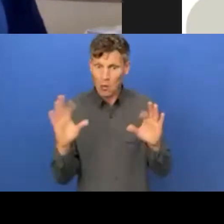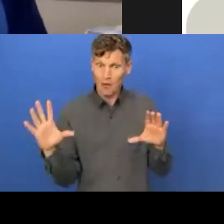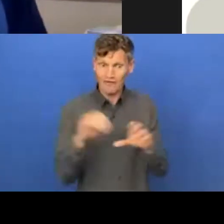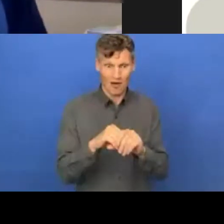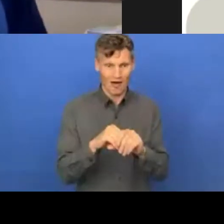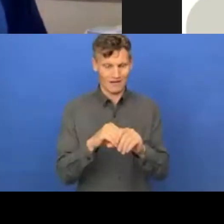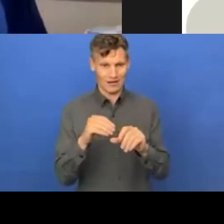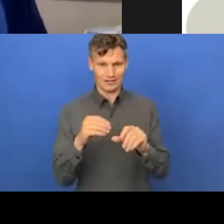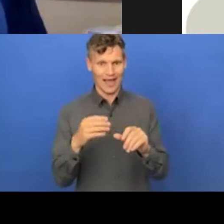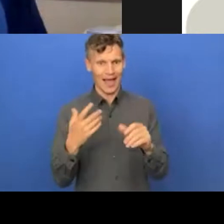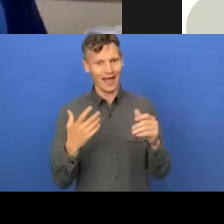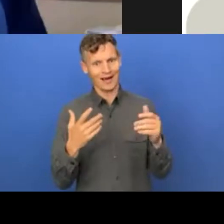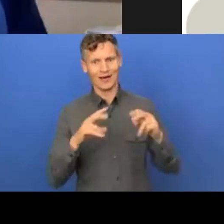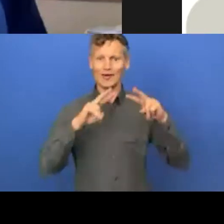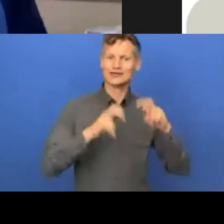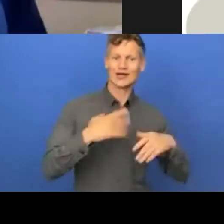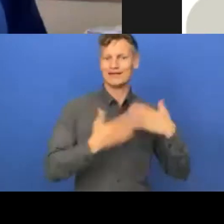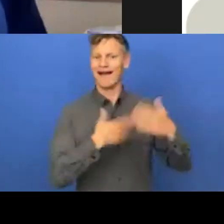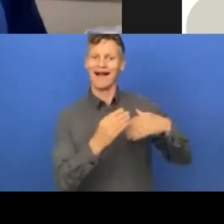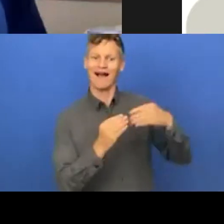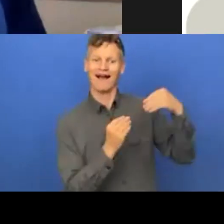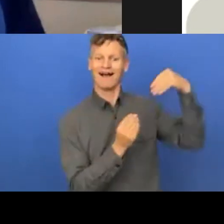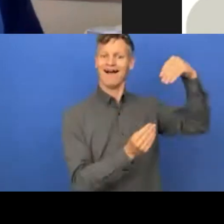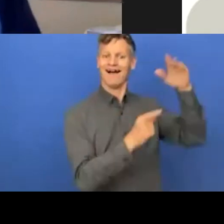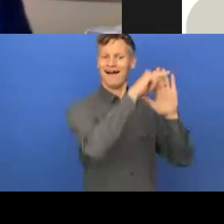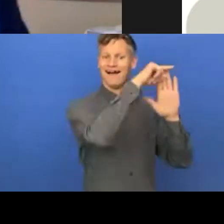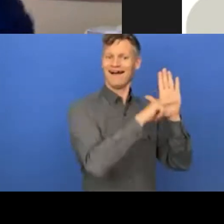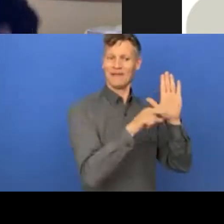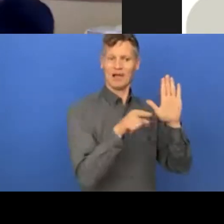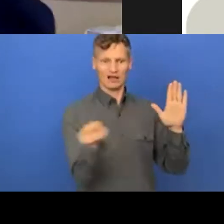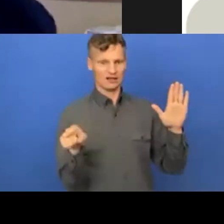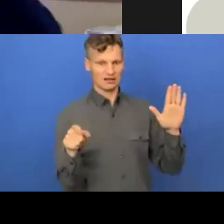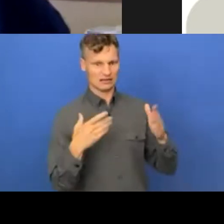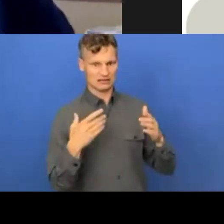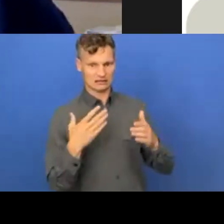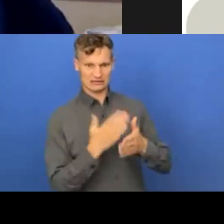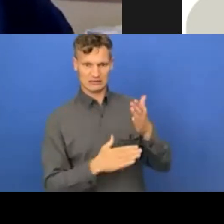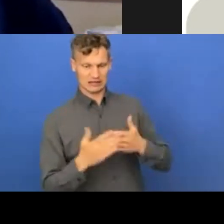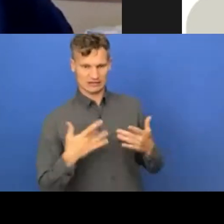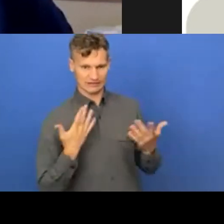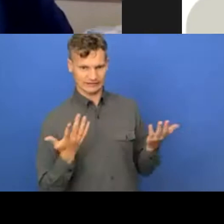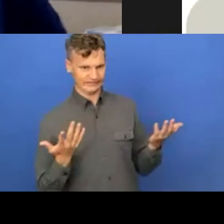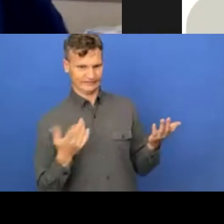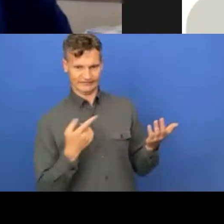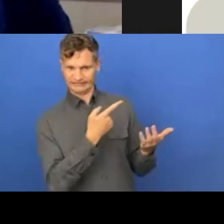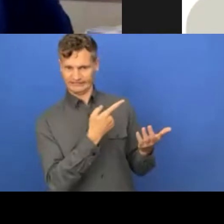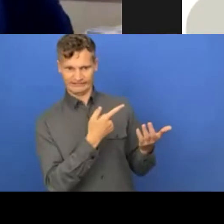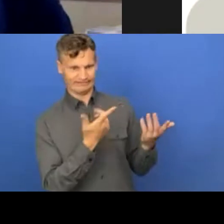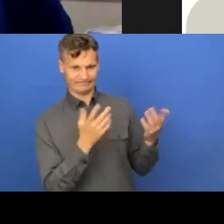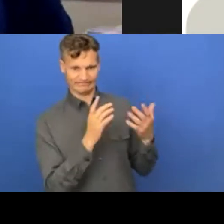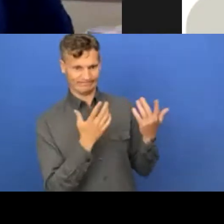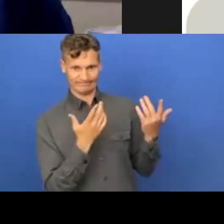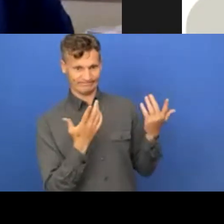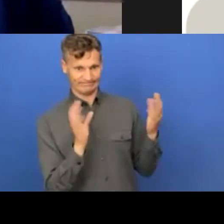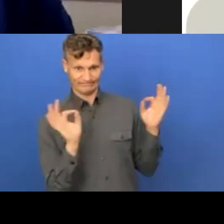not address their needs. And I think that the testimonies, and we've seen